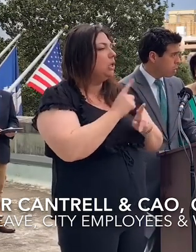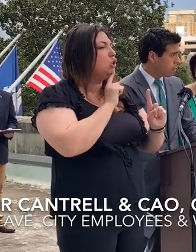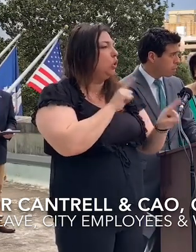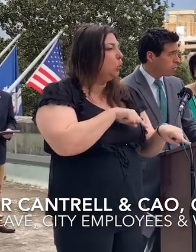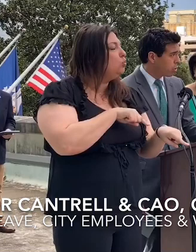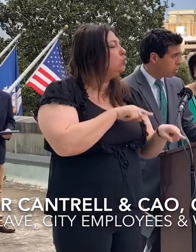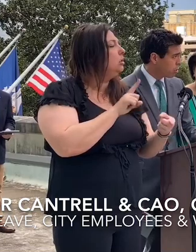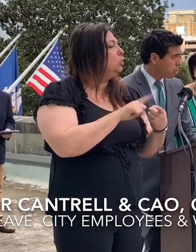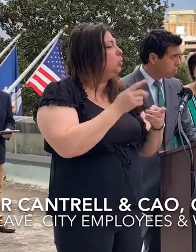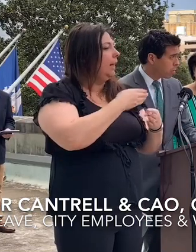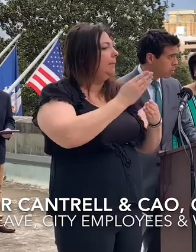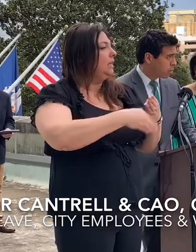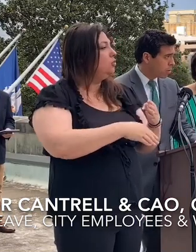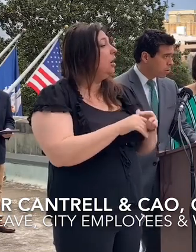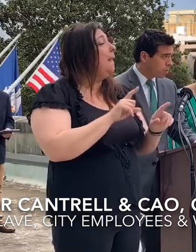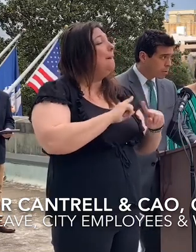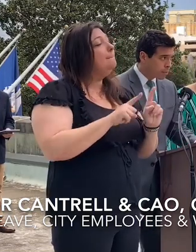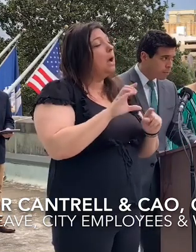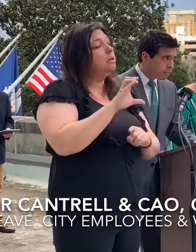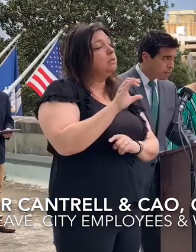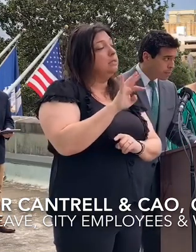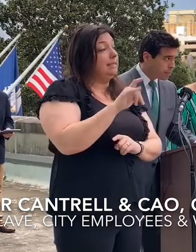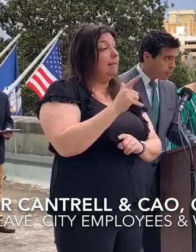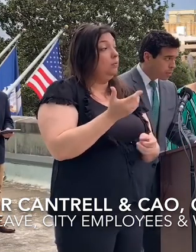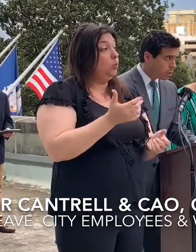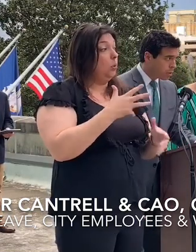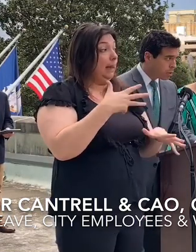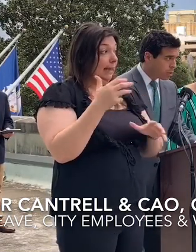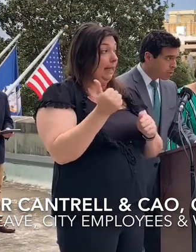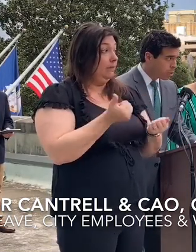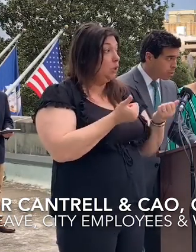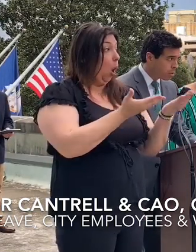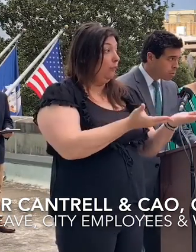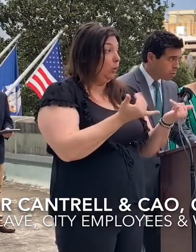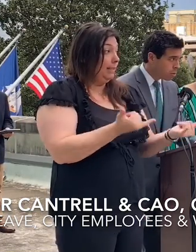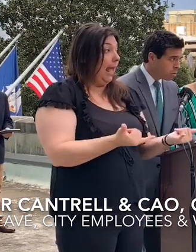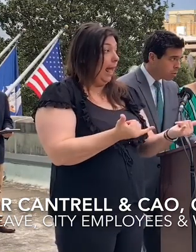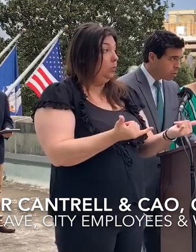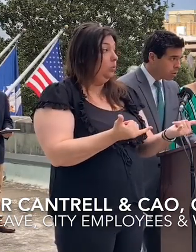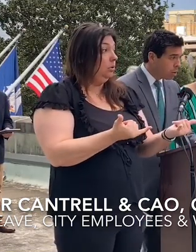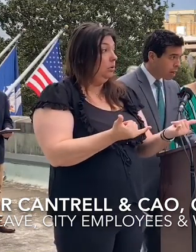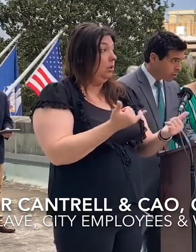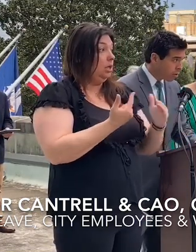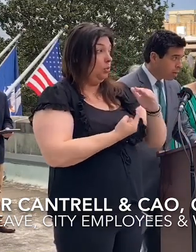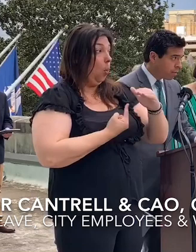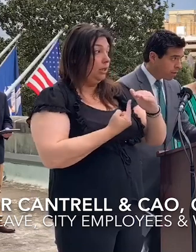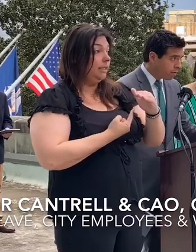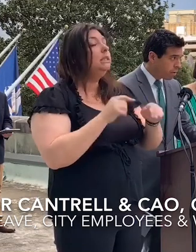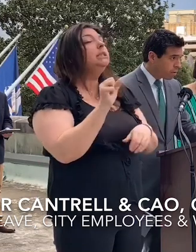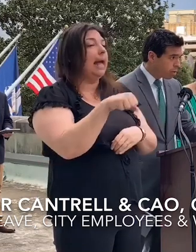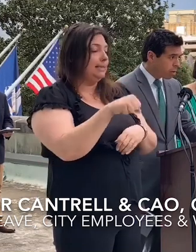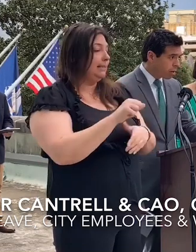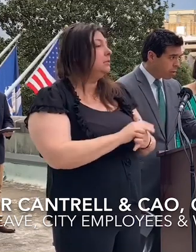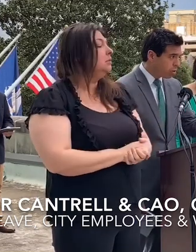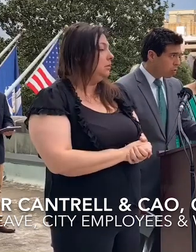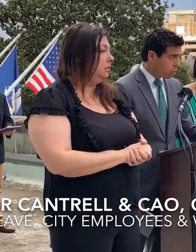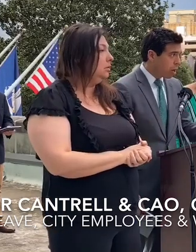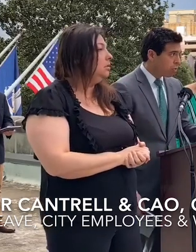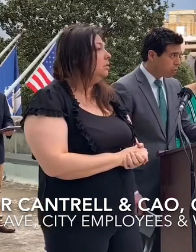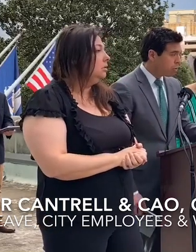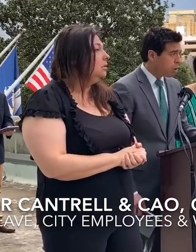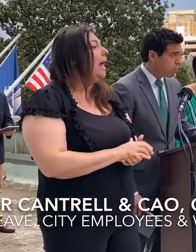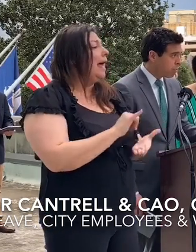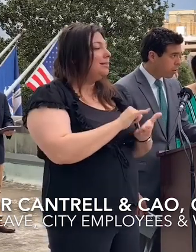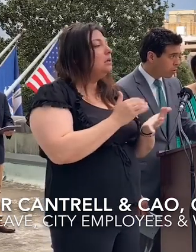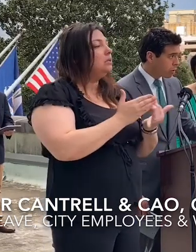toward completion. But civil leave is being offered currently for people who have to self-quarantine? Yes. If there is, and this goes a lot